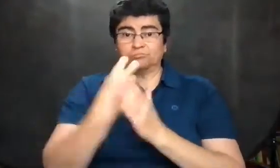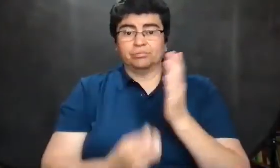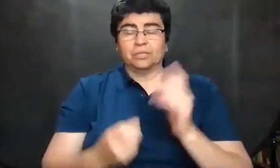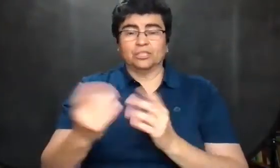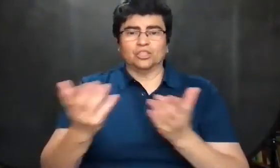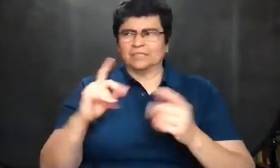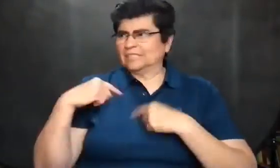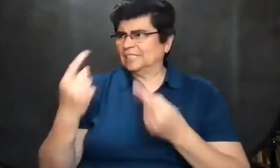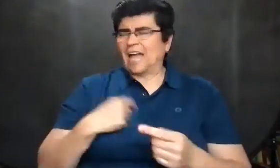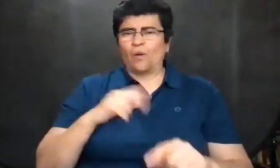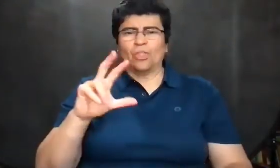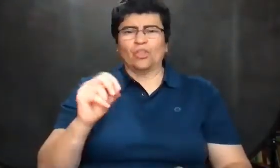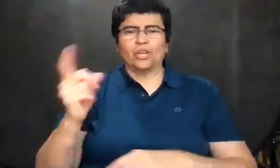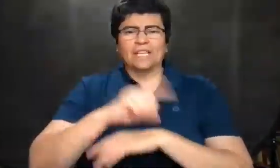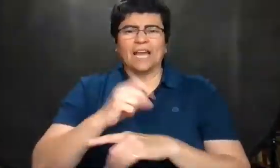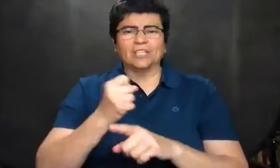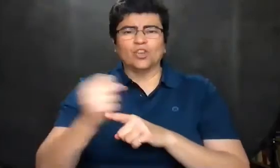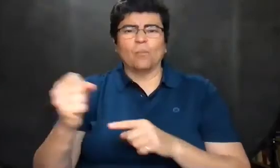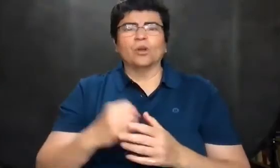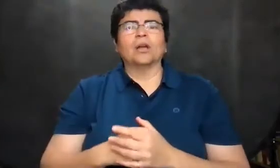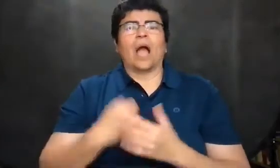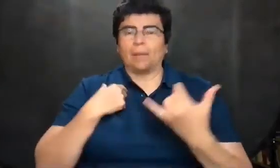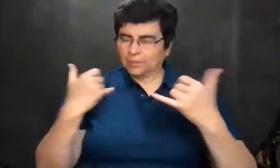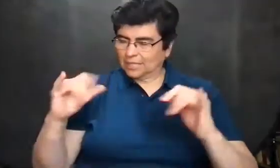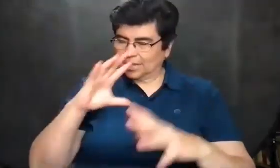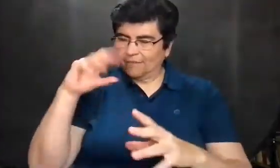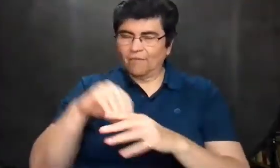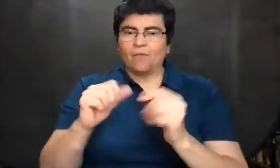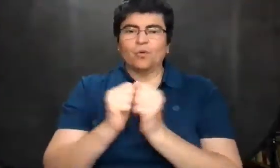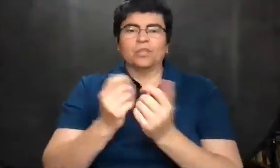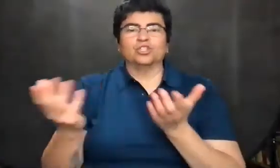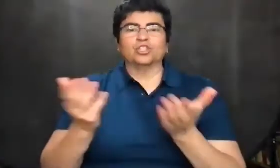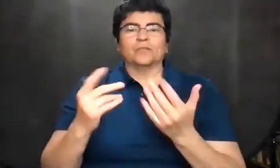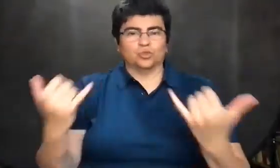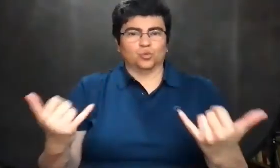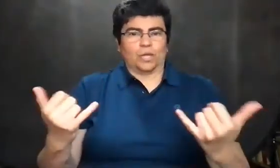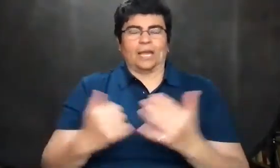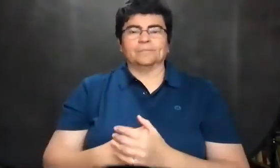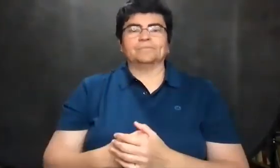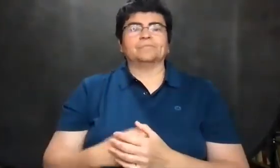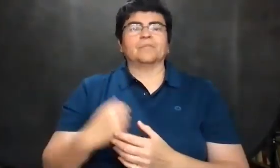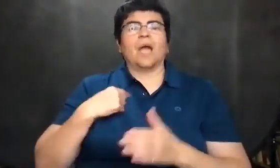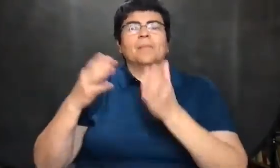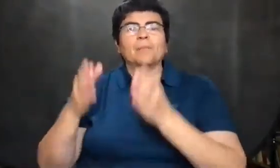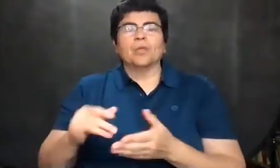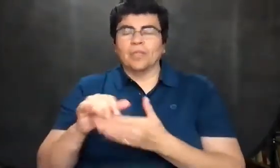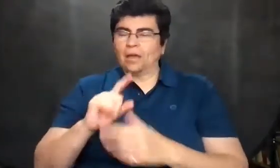30 days sober. And I'm still involved in service to this day. I'm a person that firmly believes that if you're not